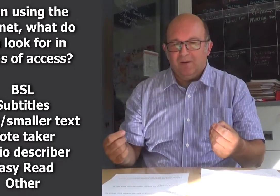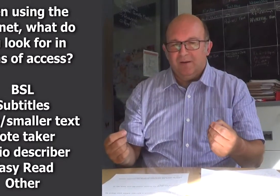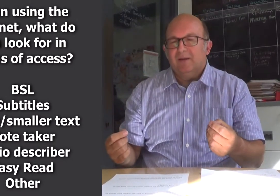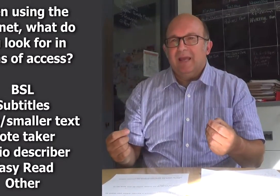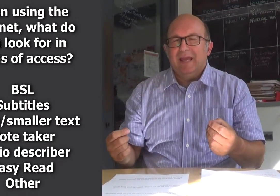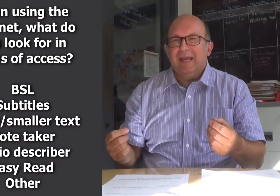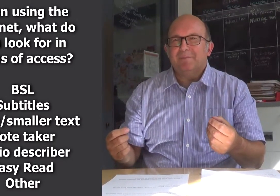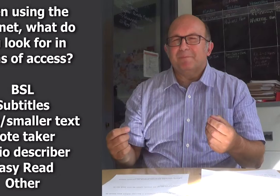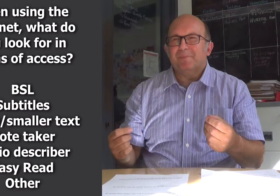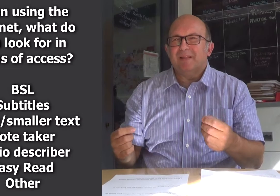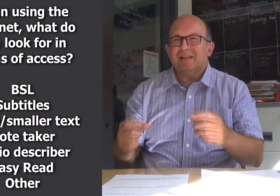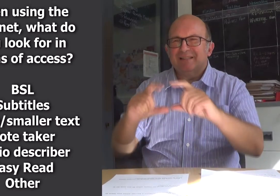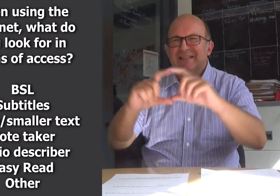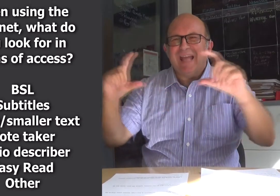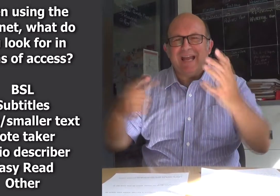or